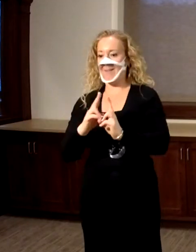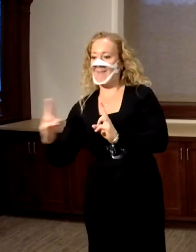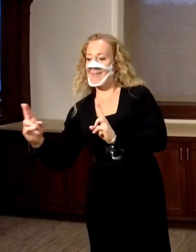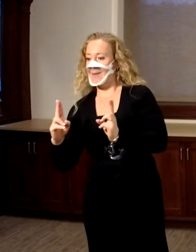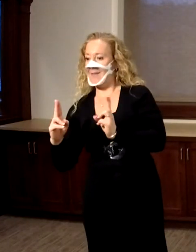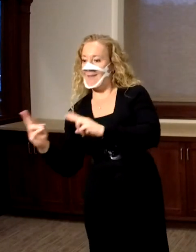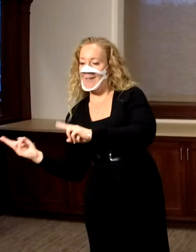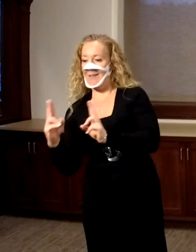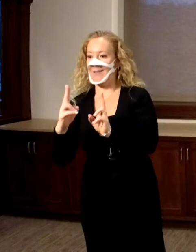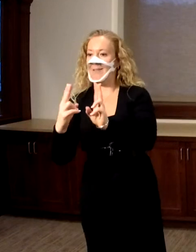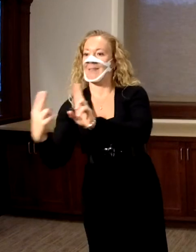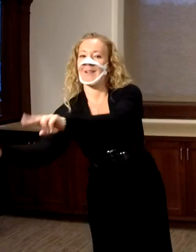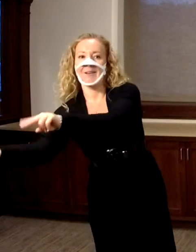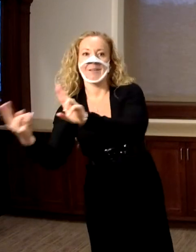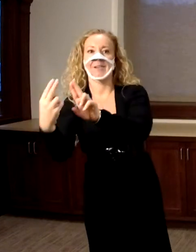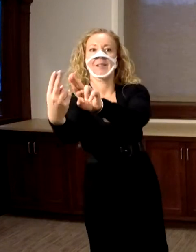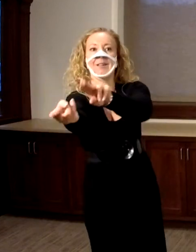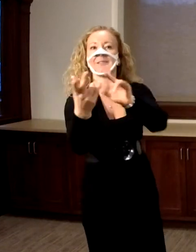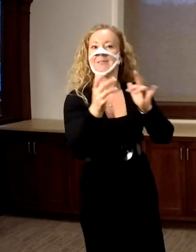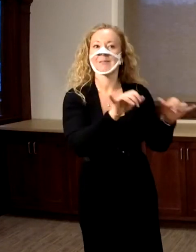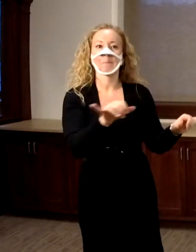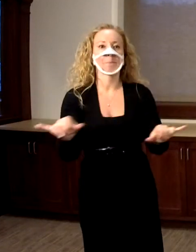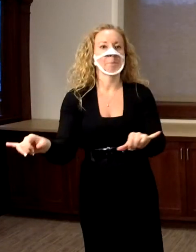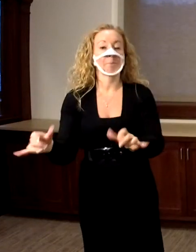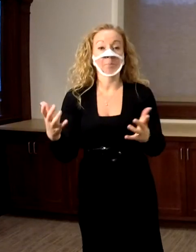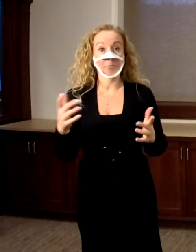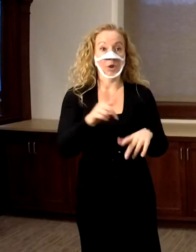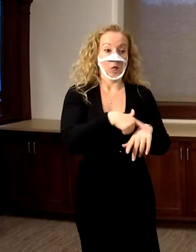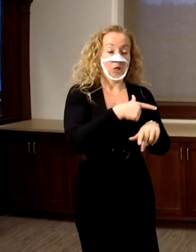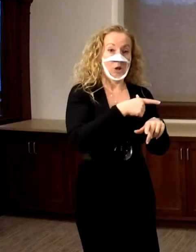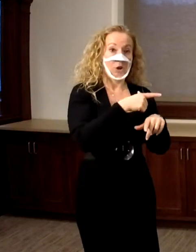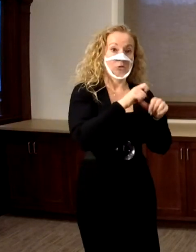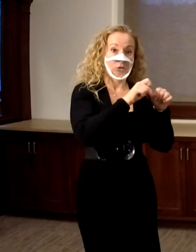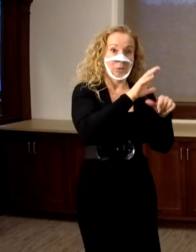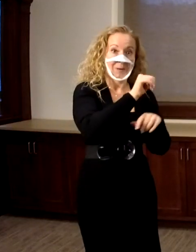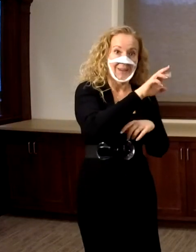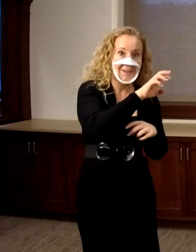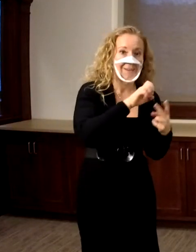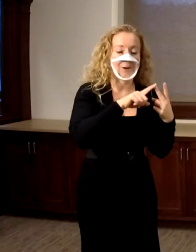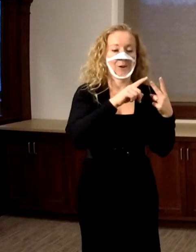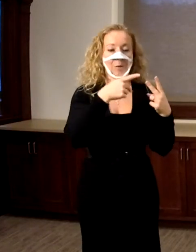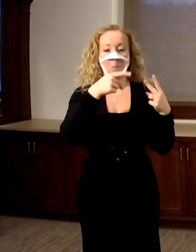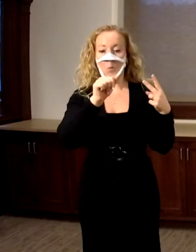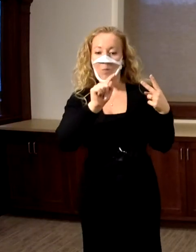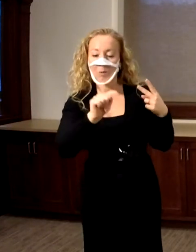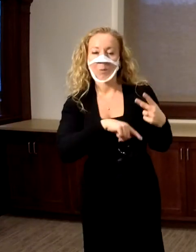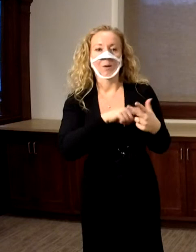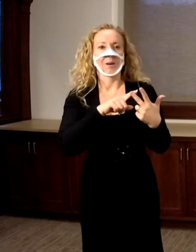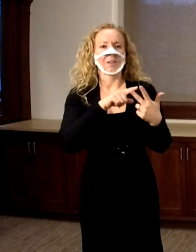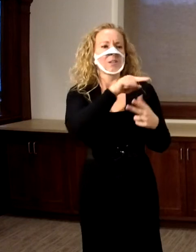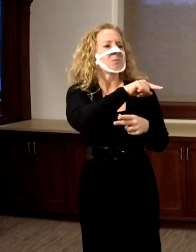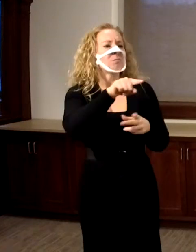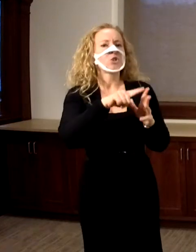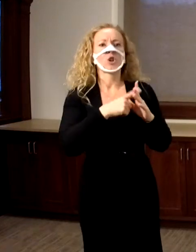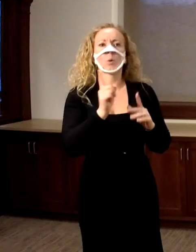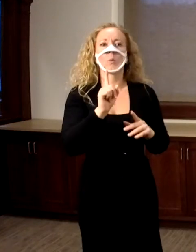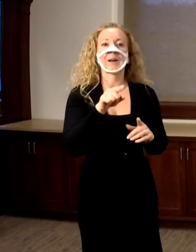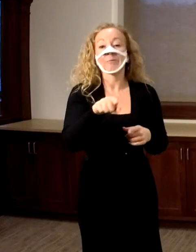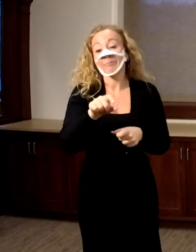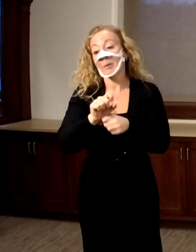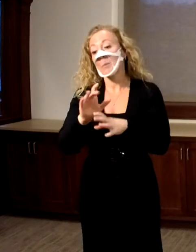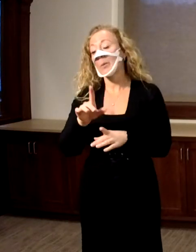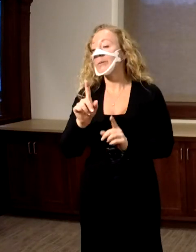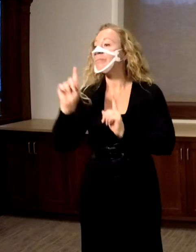COVID-19 in our long-term care facilities, in Port Authority, among employees at a host of businesses, started with employees who